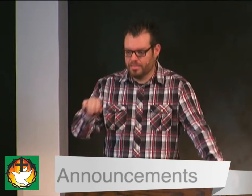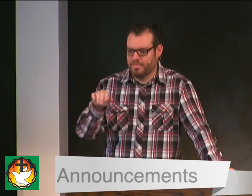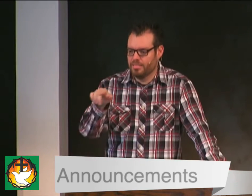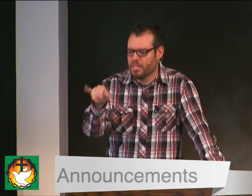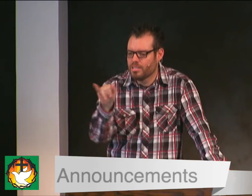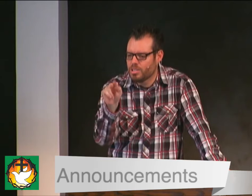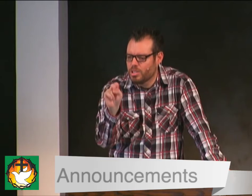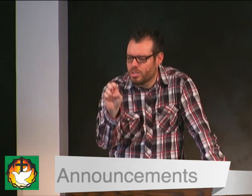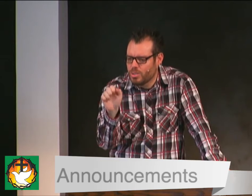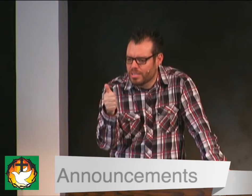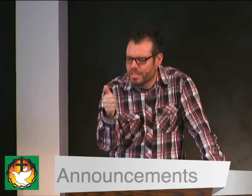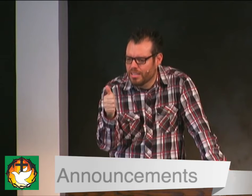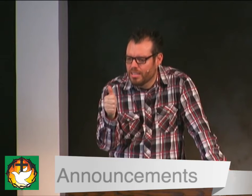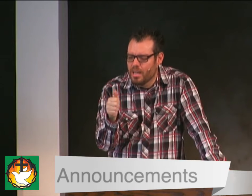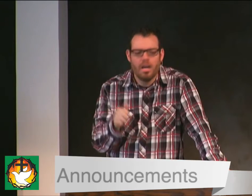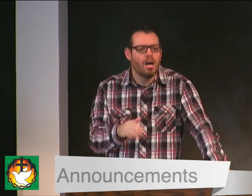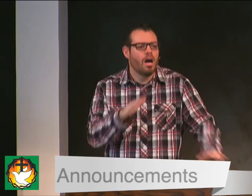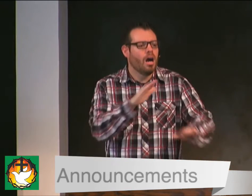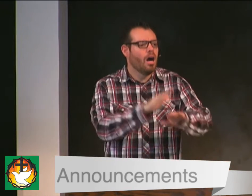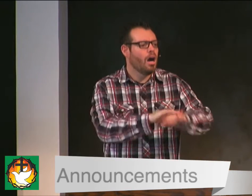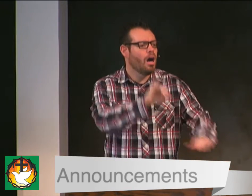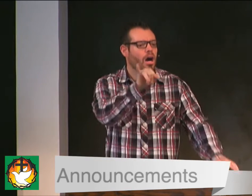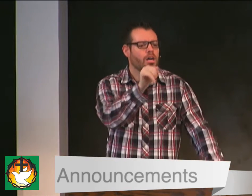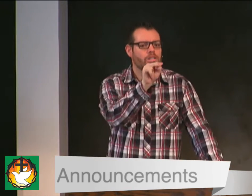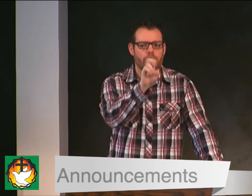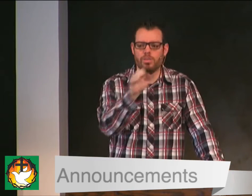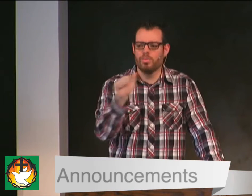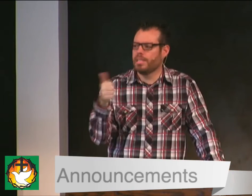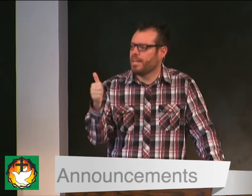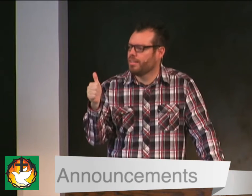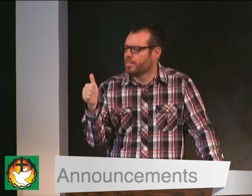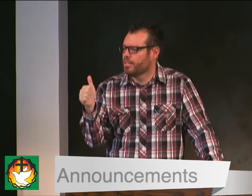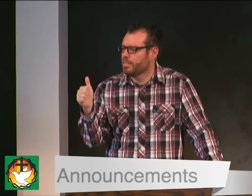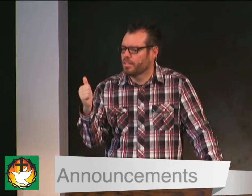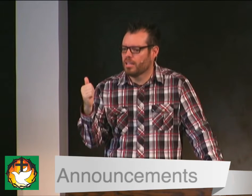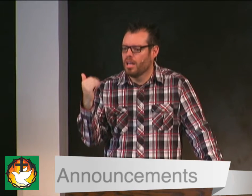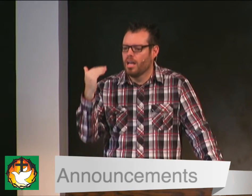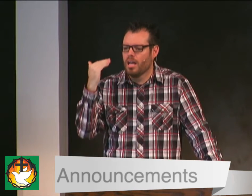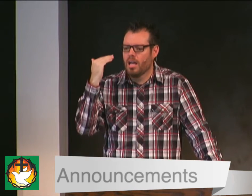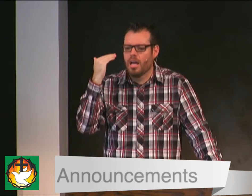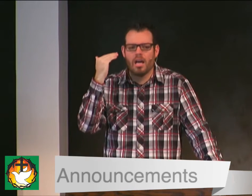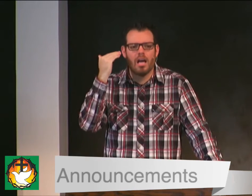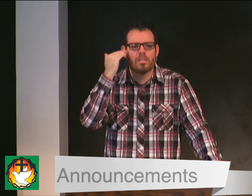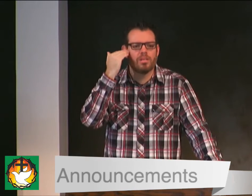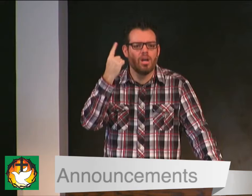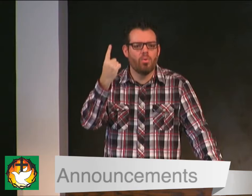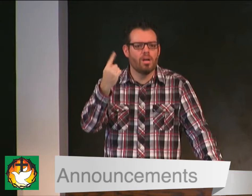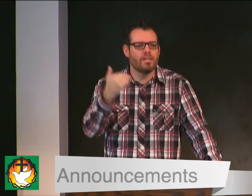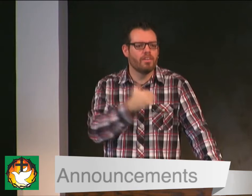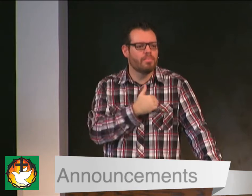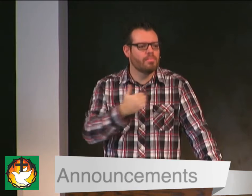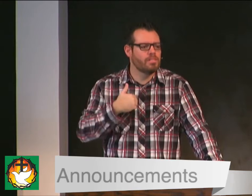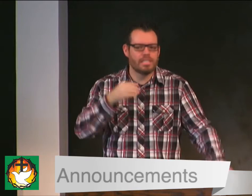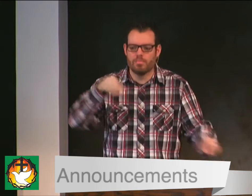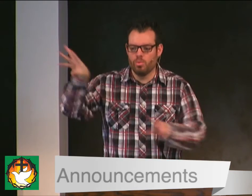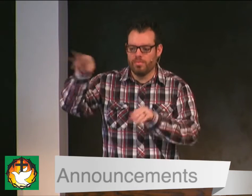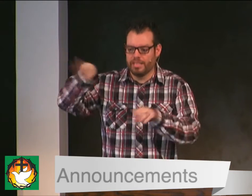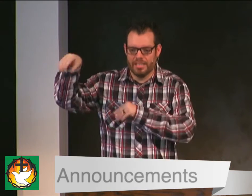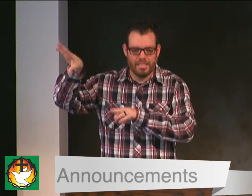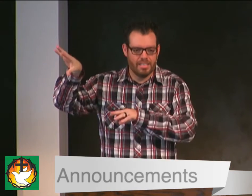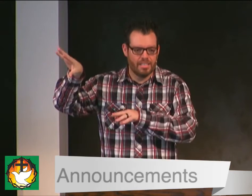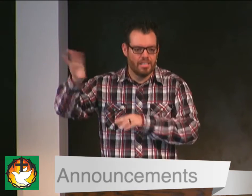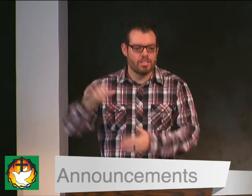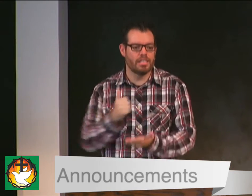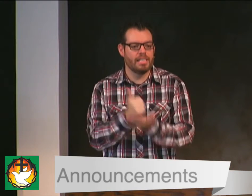yeah. June 10th. On June 10th, as we know, one of our members is